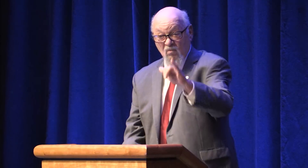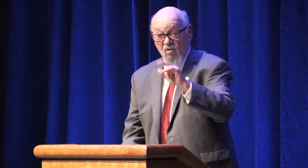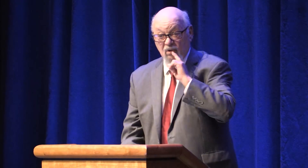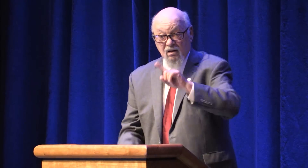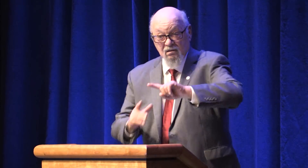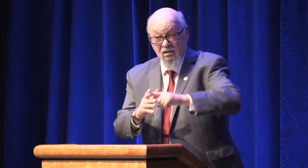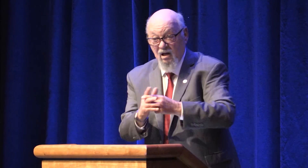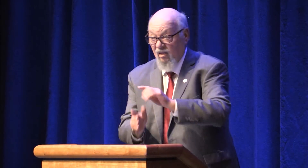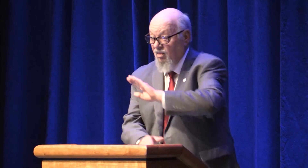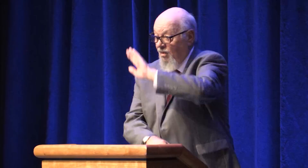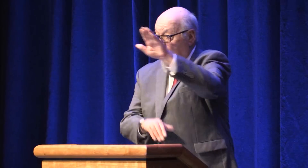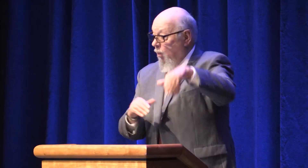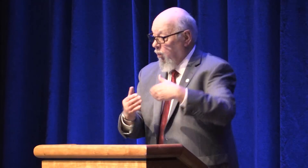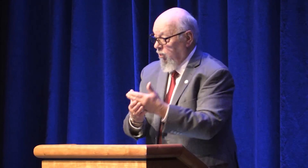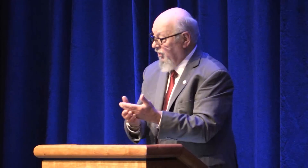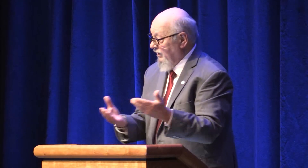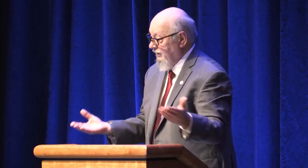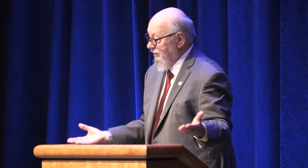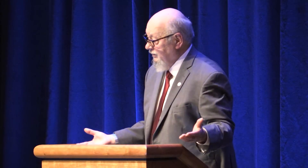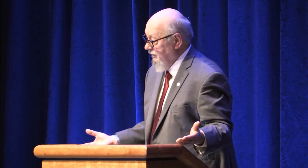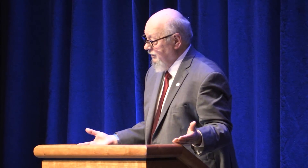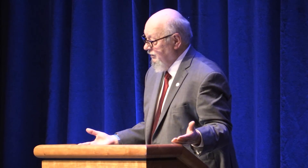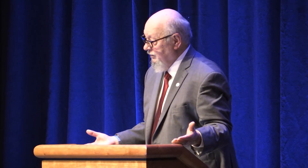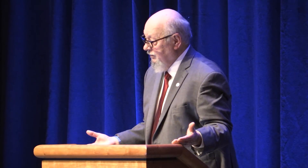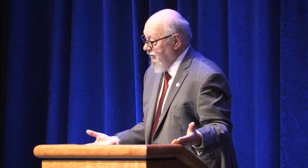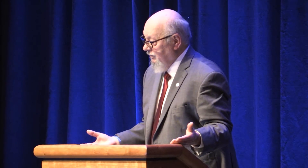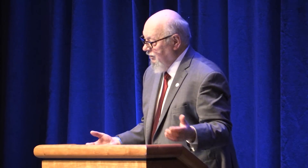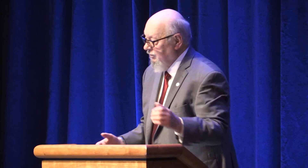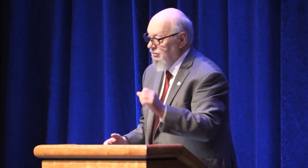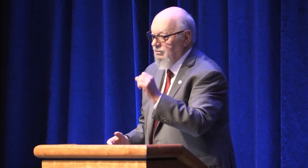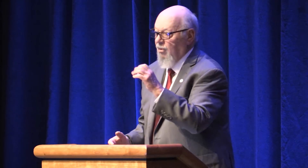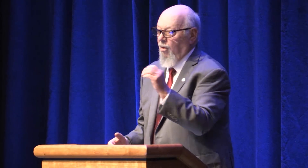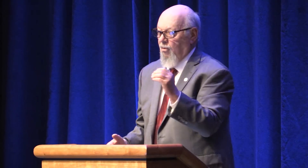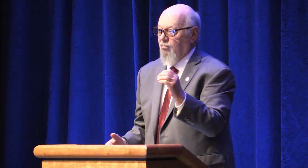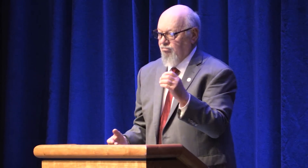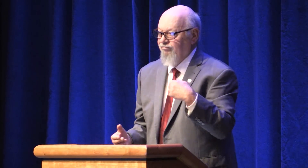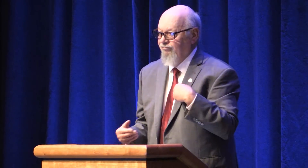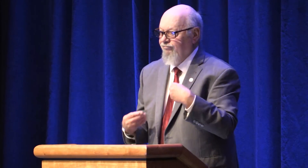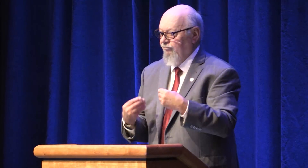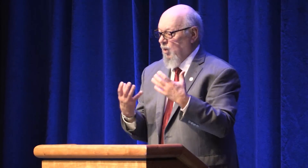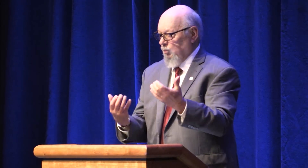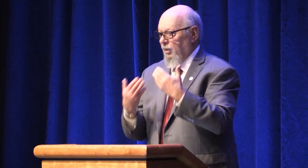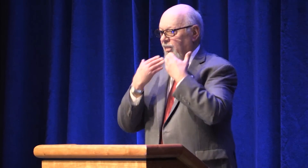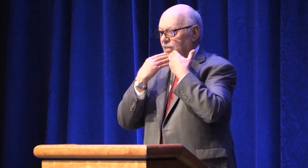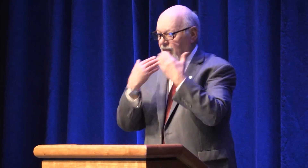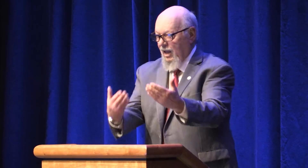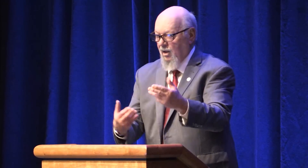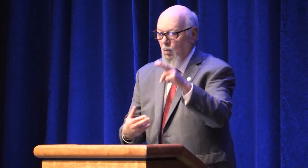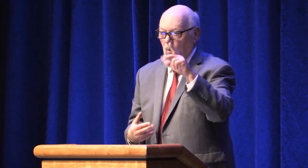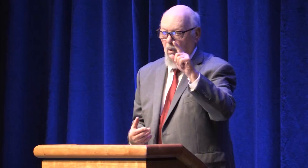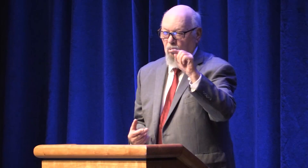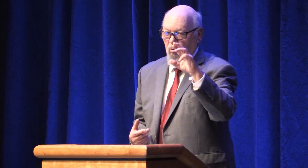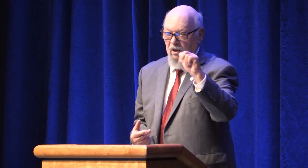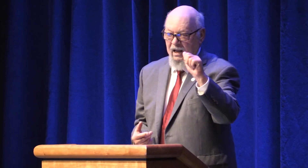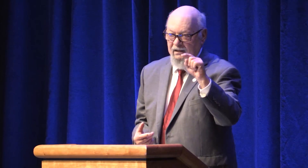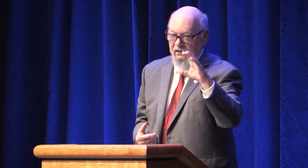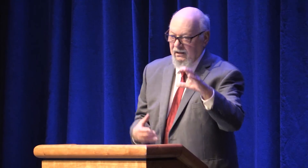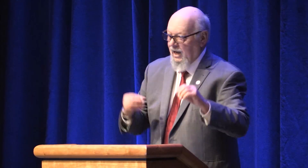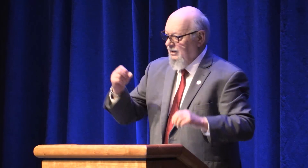all the technology that we've seen, it's really the TTY that started the whole thing. So with that, I do want to thank Ultratech